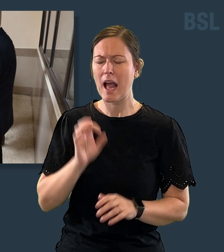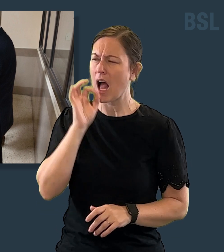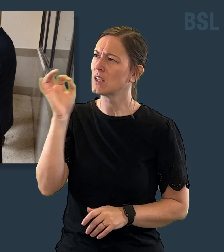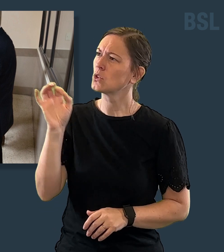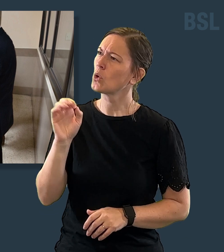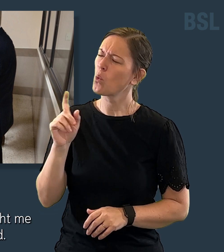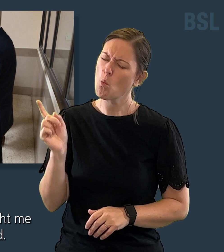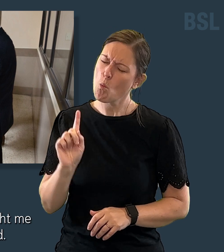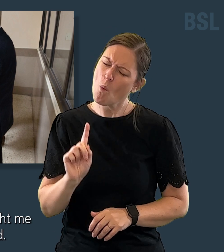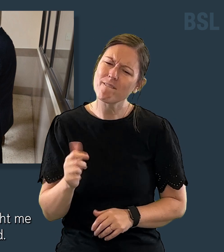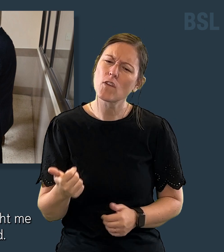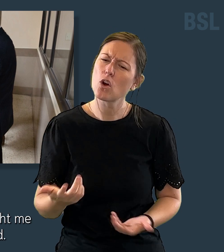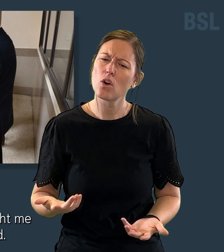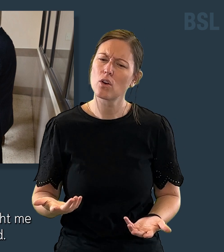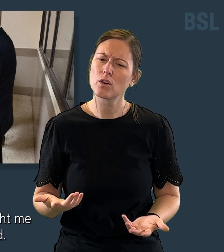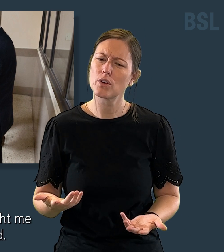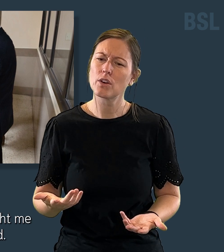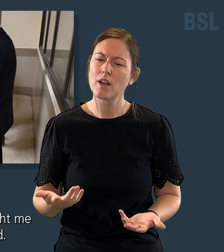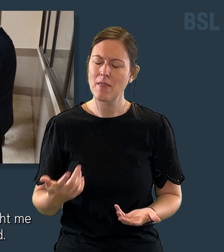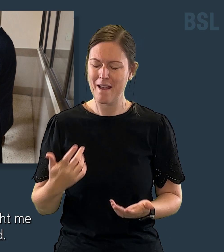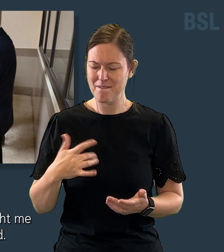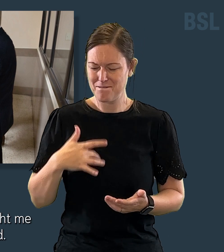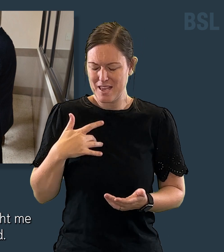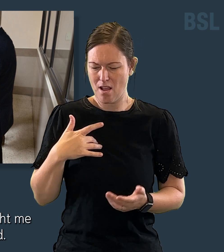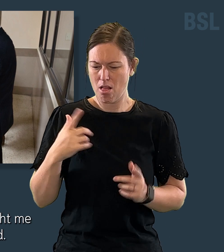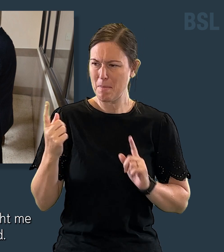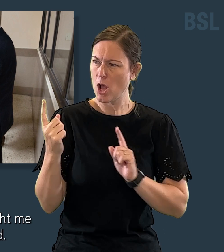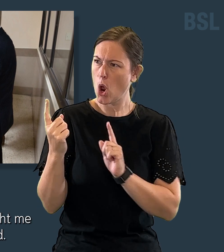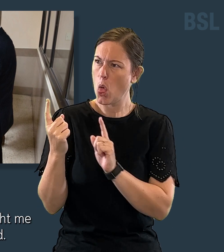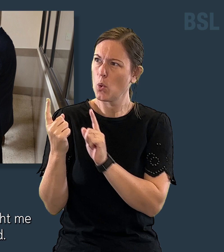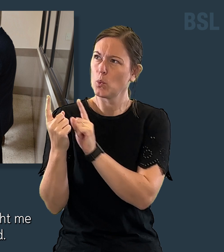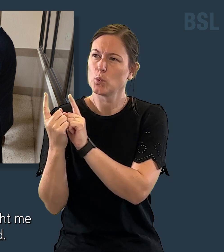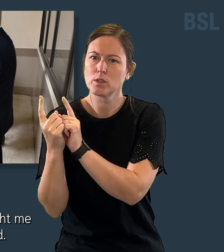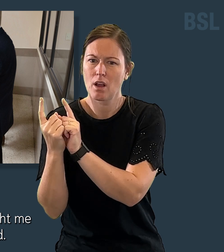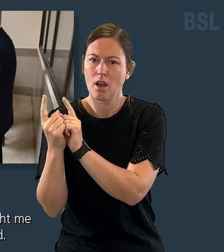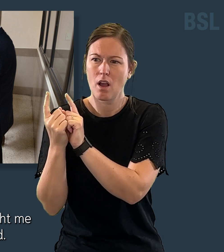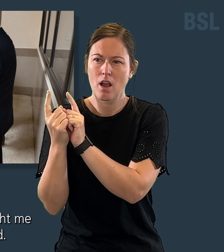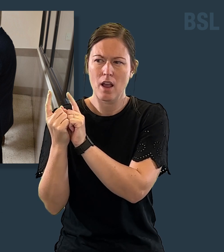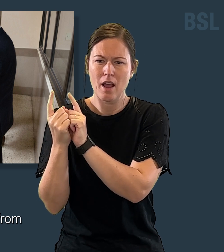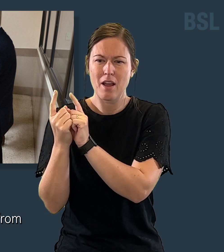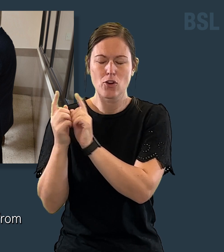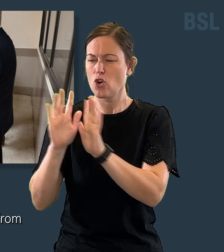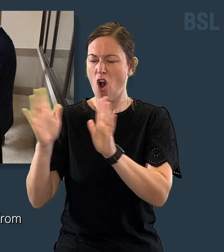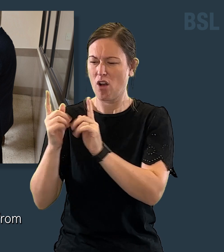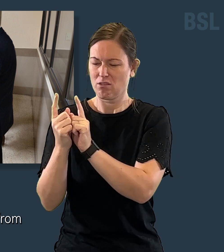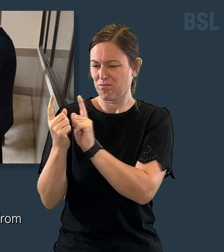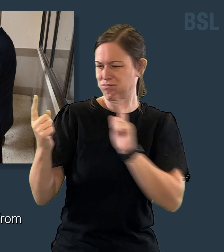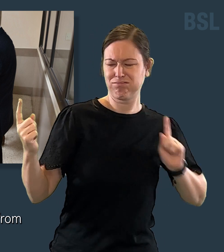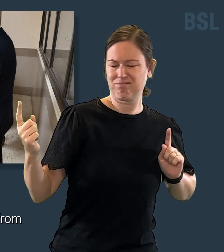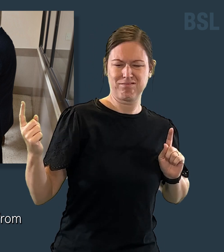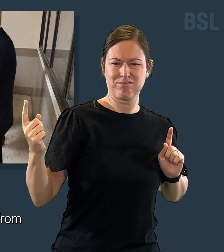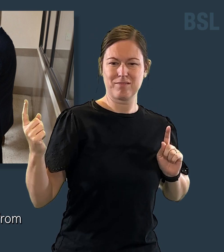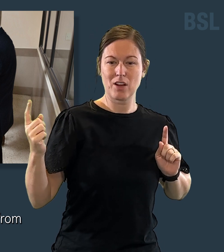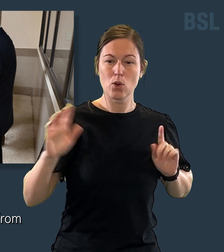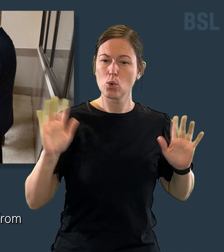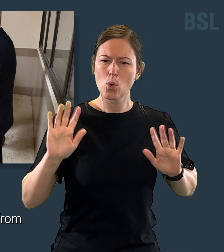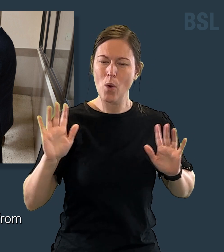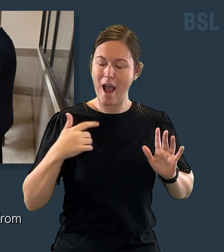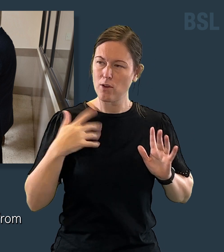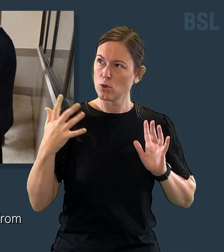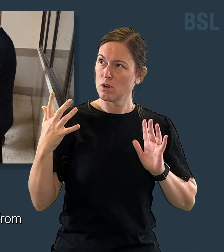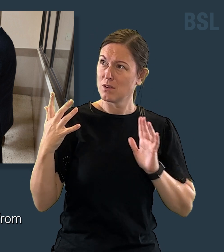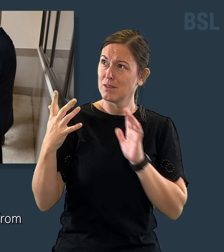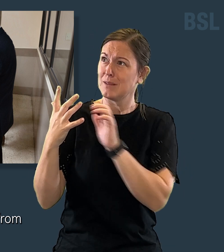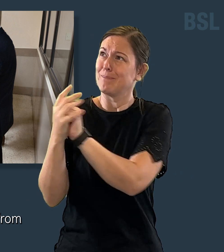for. This was something that brought me closer to others and to the Lord. Instead of distancing myself from Him,